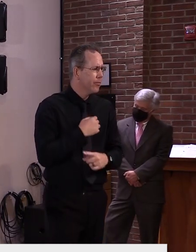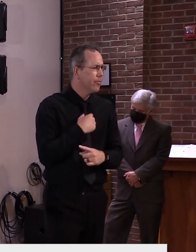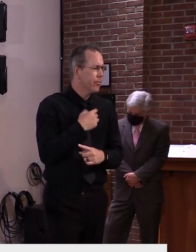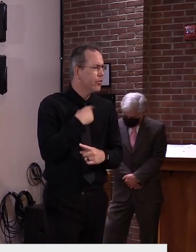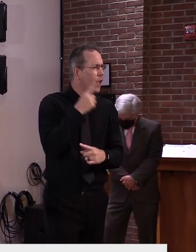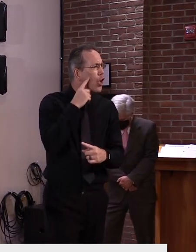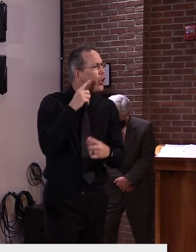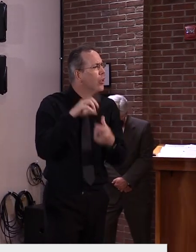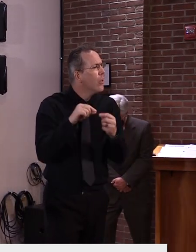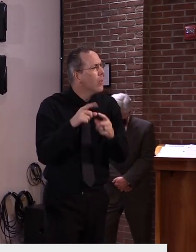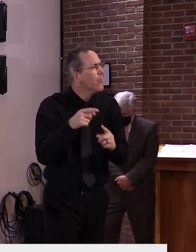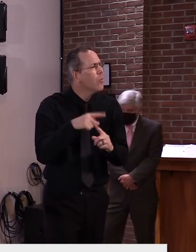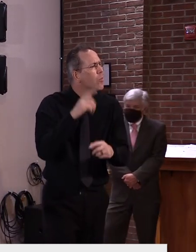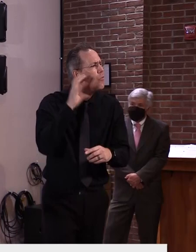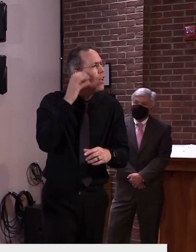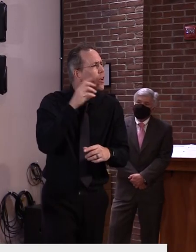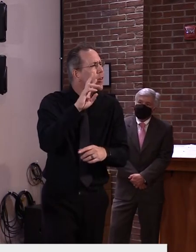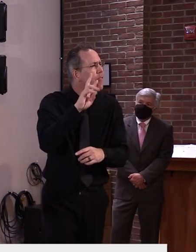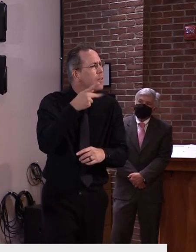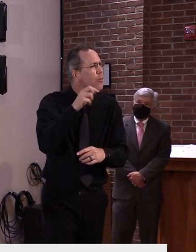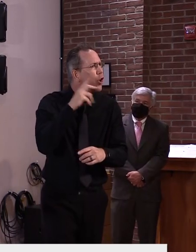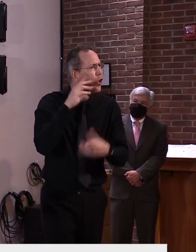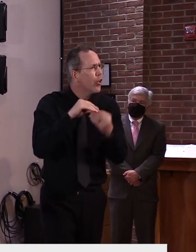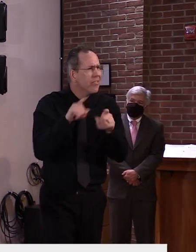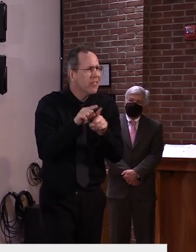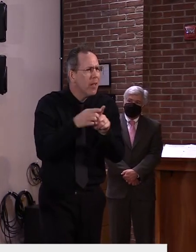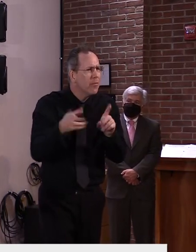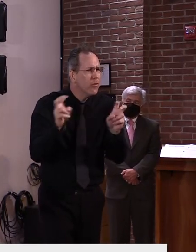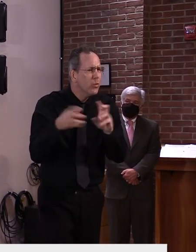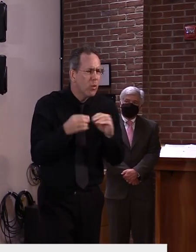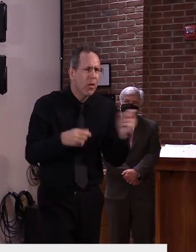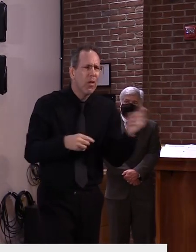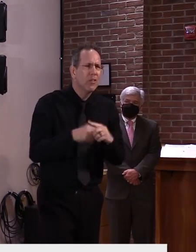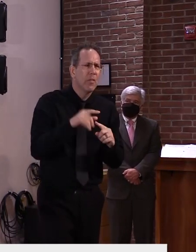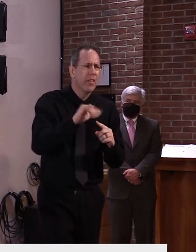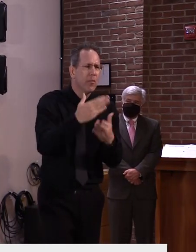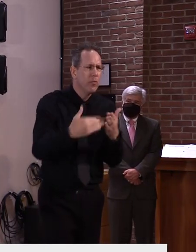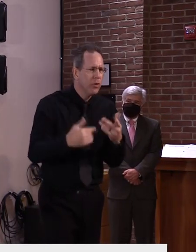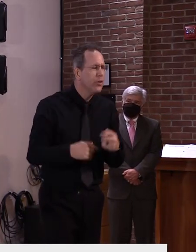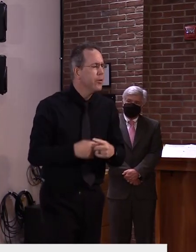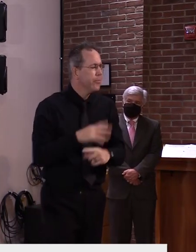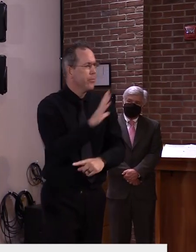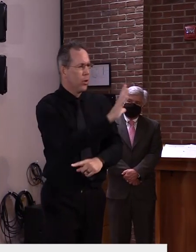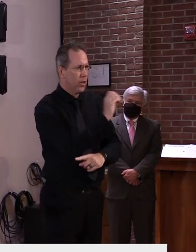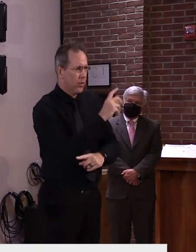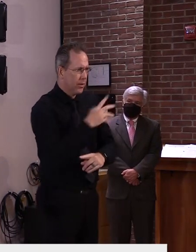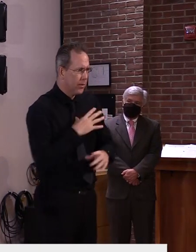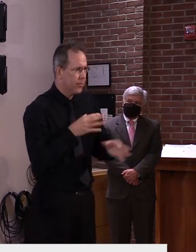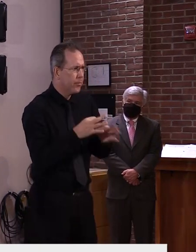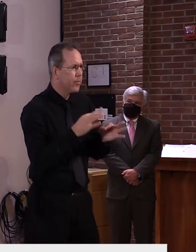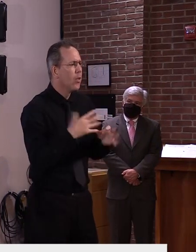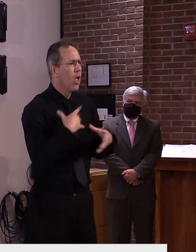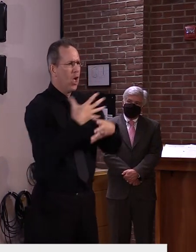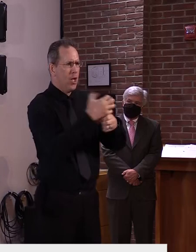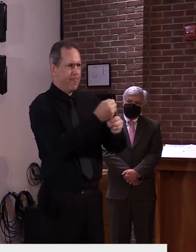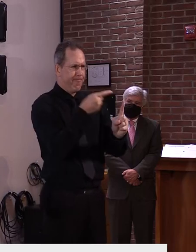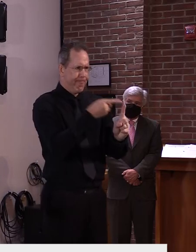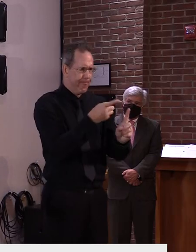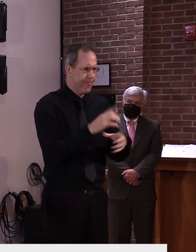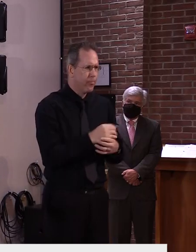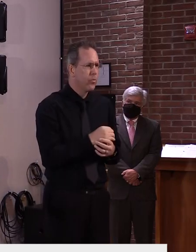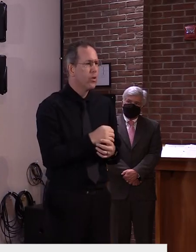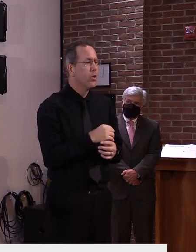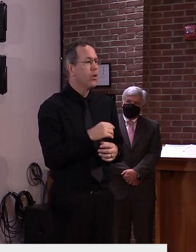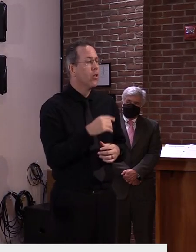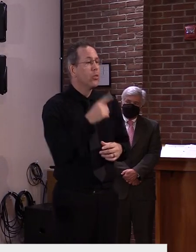an asymptomatic person can have a positive test on whatever platform because they're in that so-called pre-symptomatic